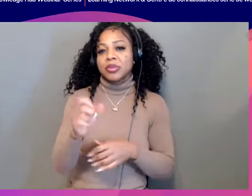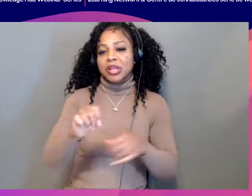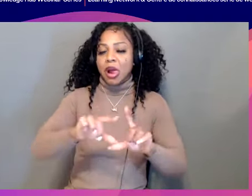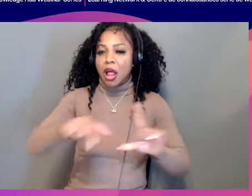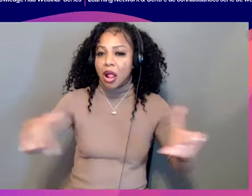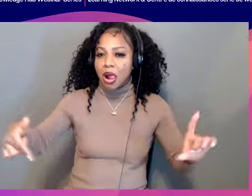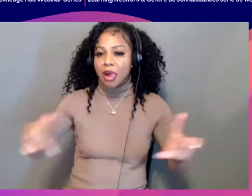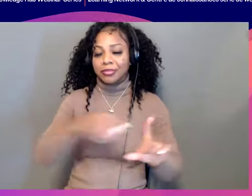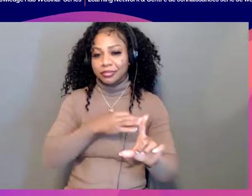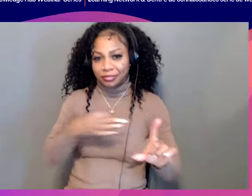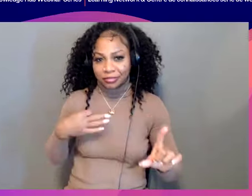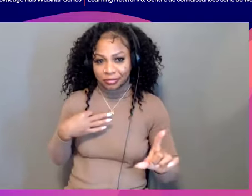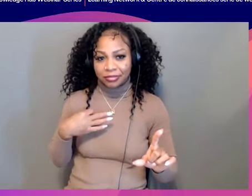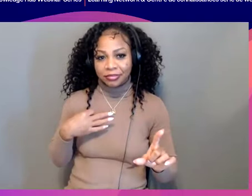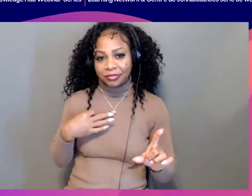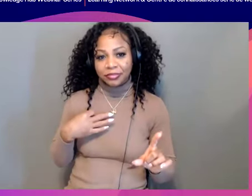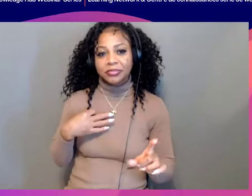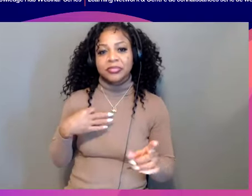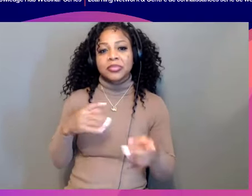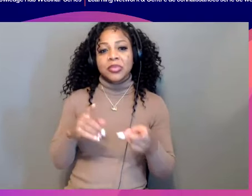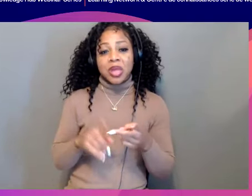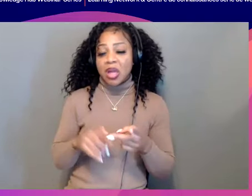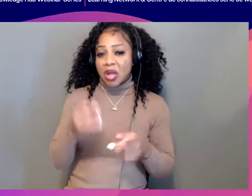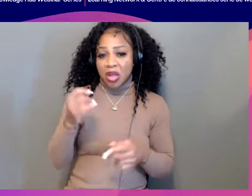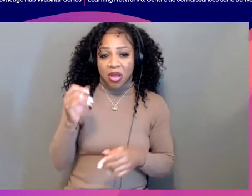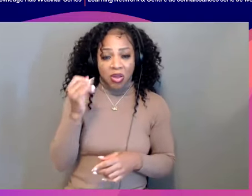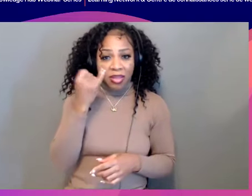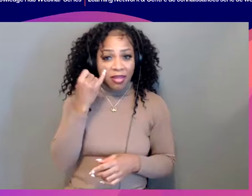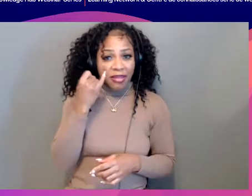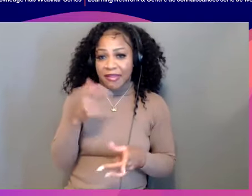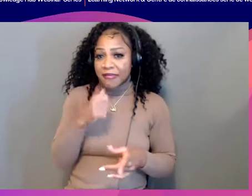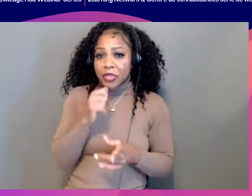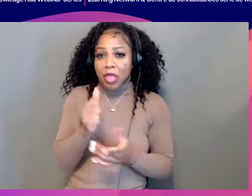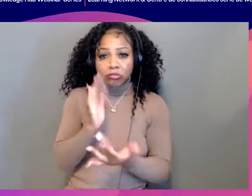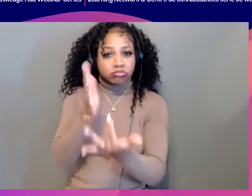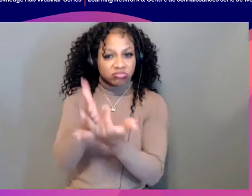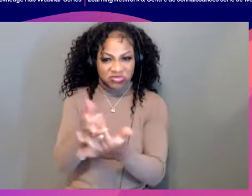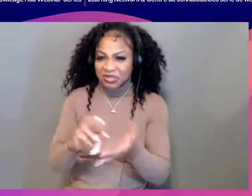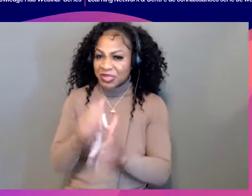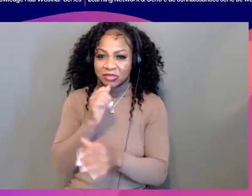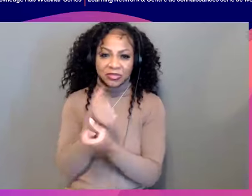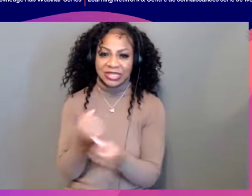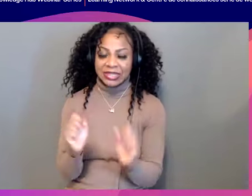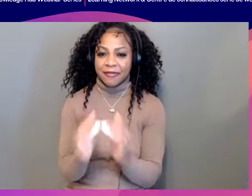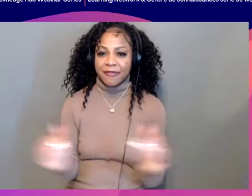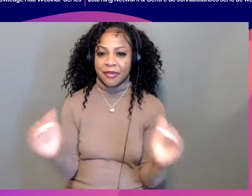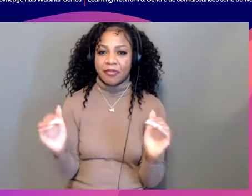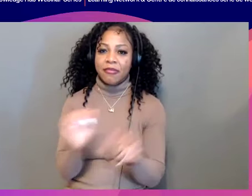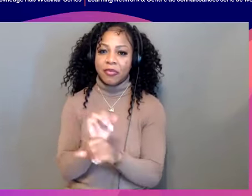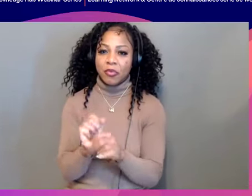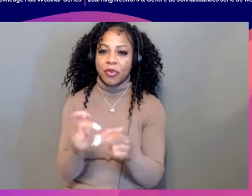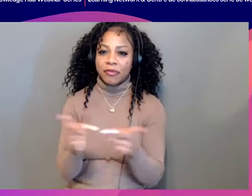2SLGBTQIA plus workers. And if left unaddressed, this leads to unsafe and inequitable work environments.